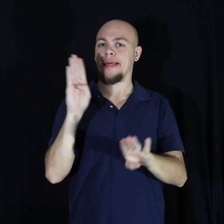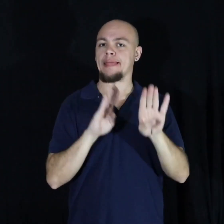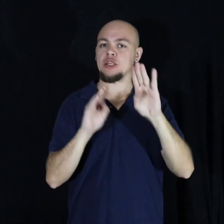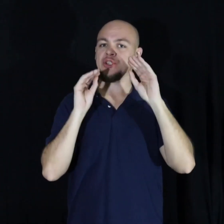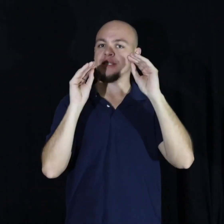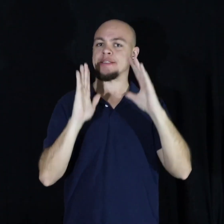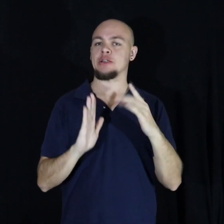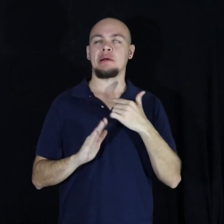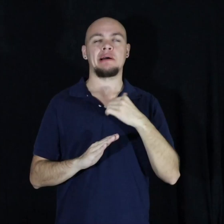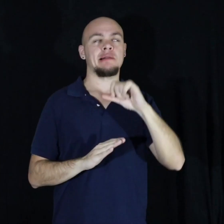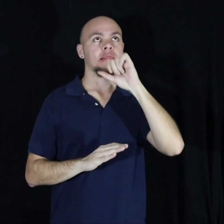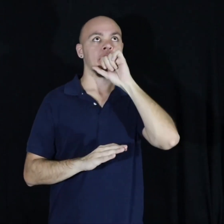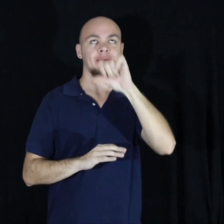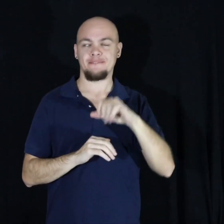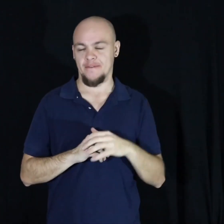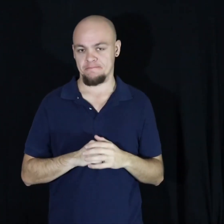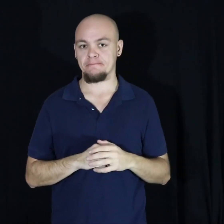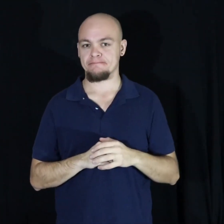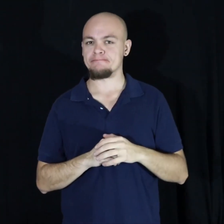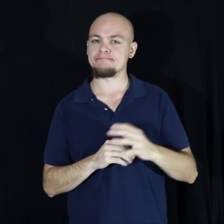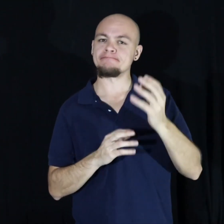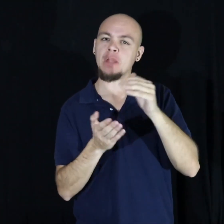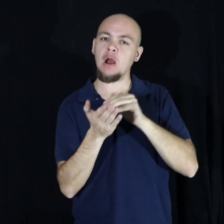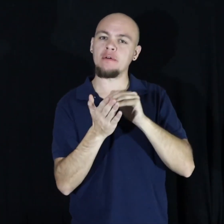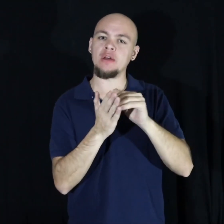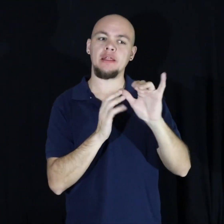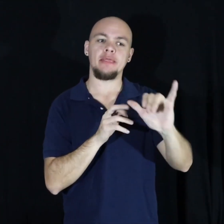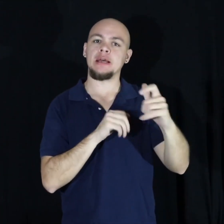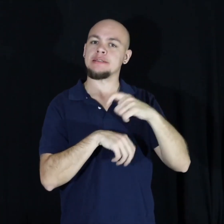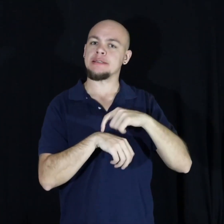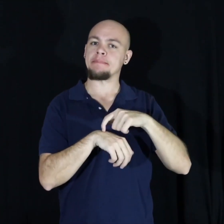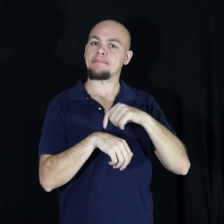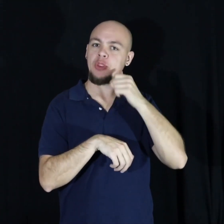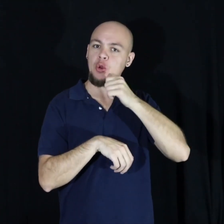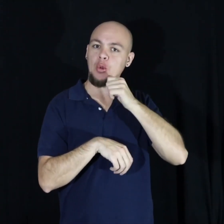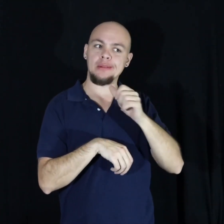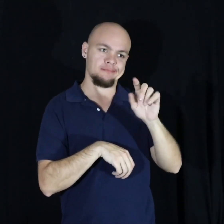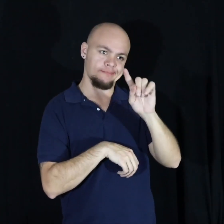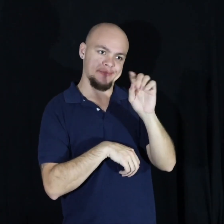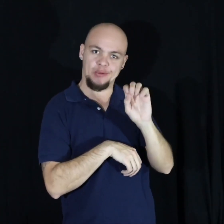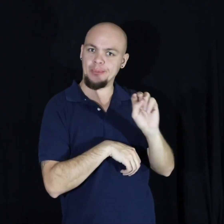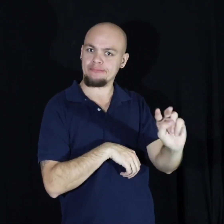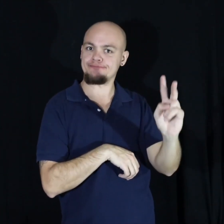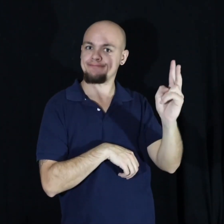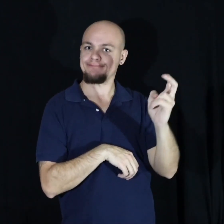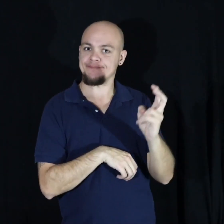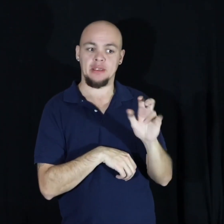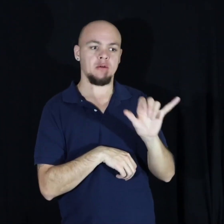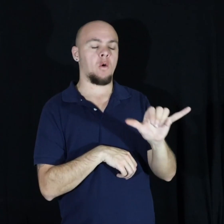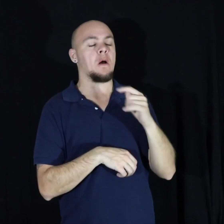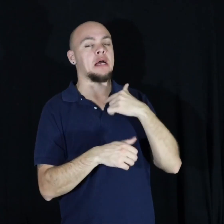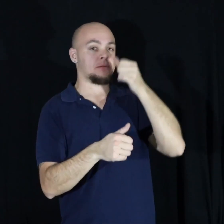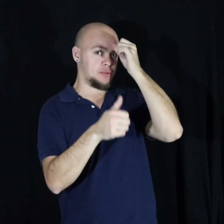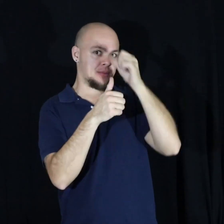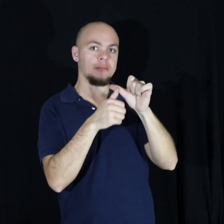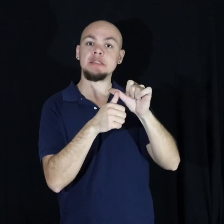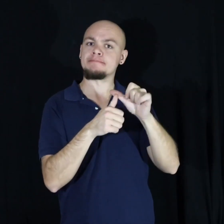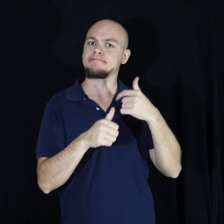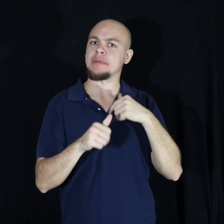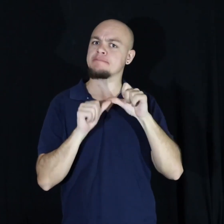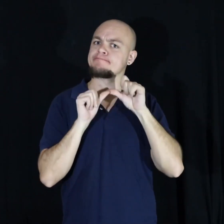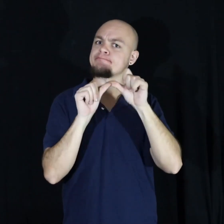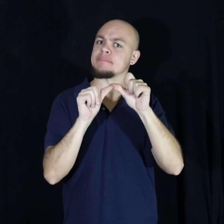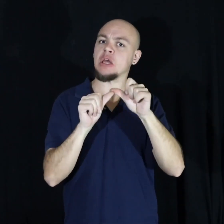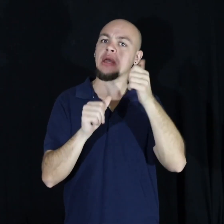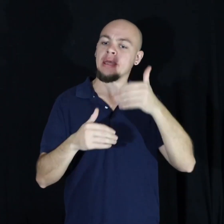absolutely love. I often think about those girls from the zoo, and I feel like I'm doing my part to continue to encourage young girls, as